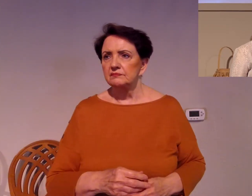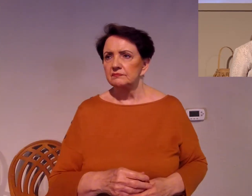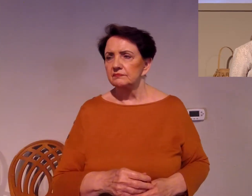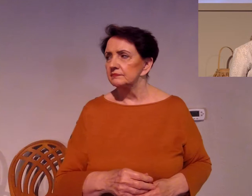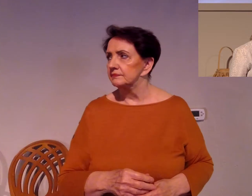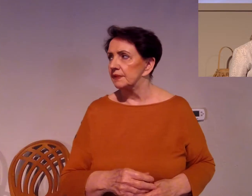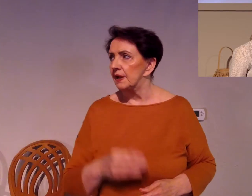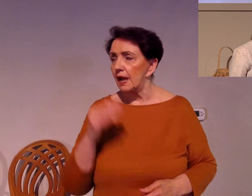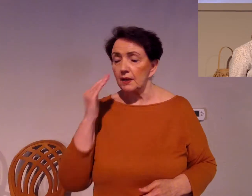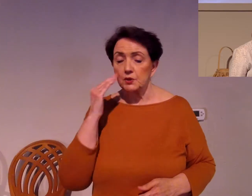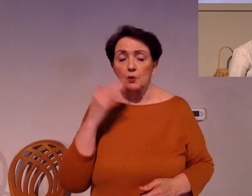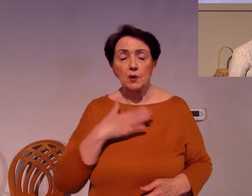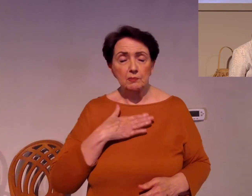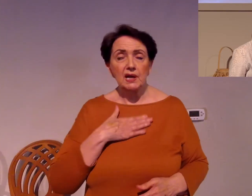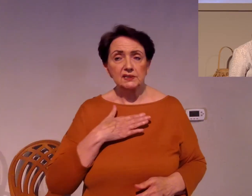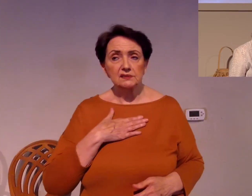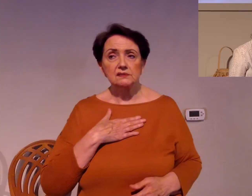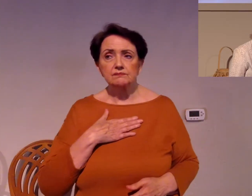I know what mine is.